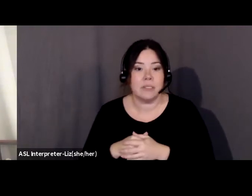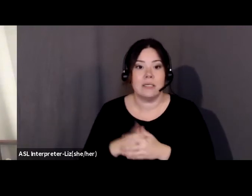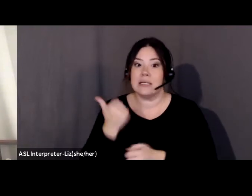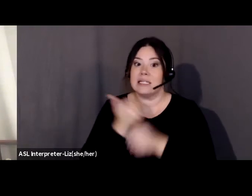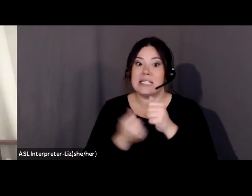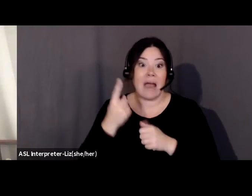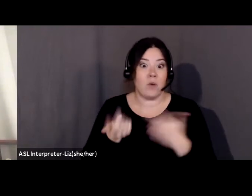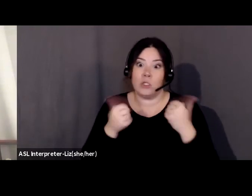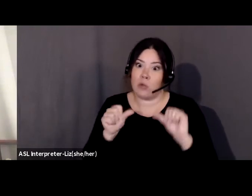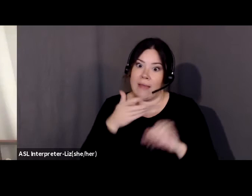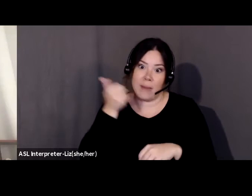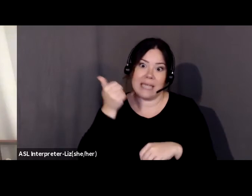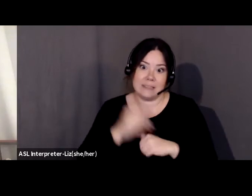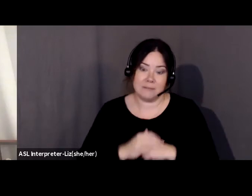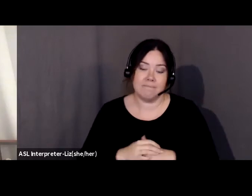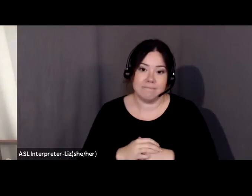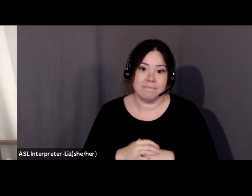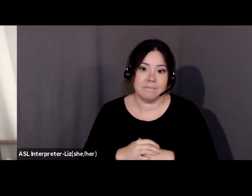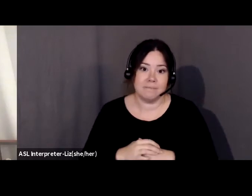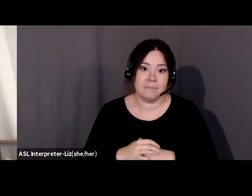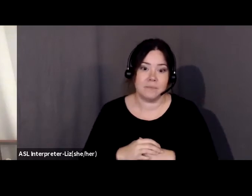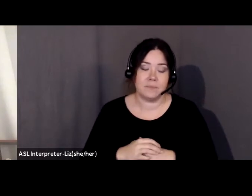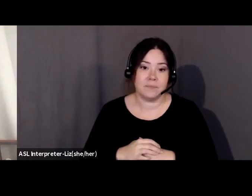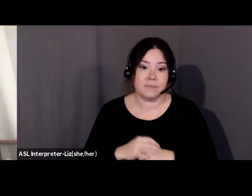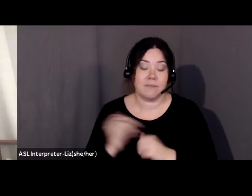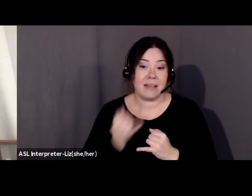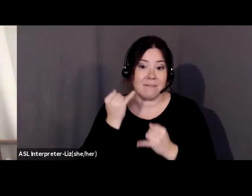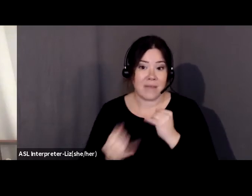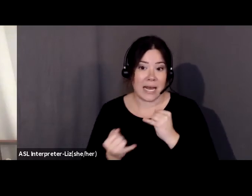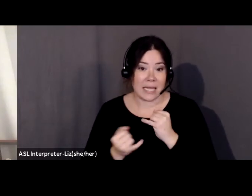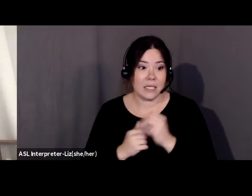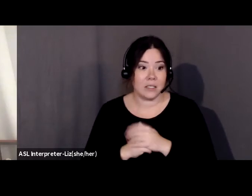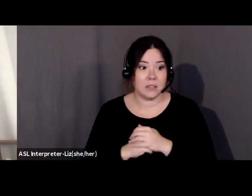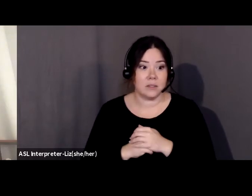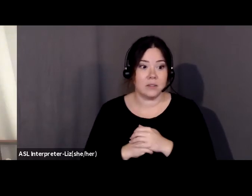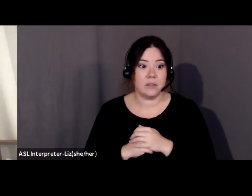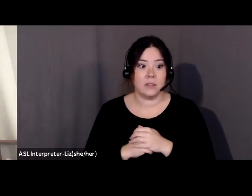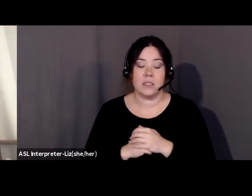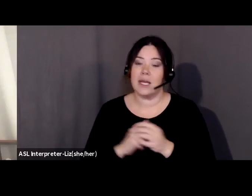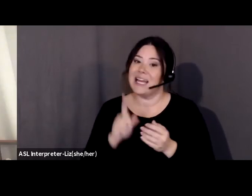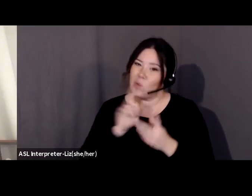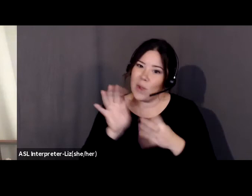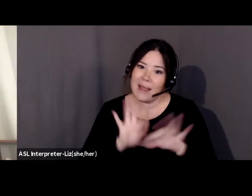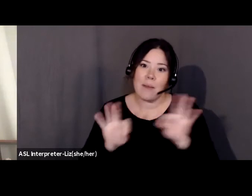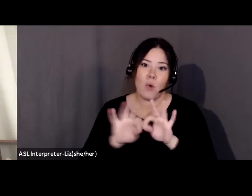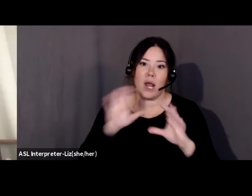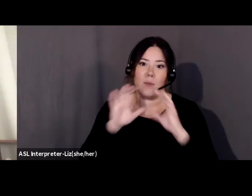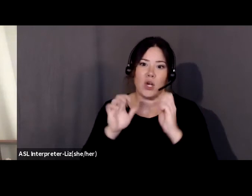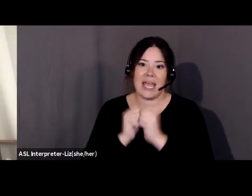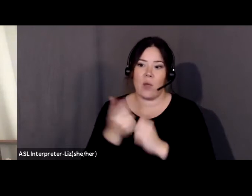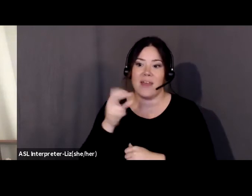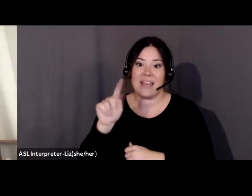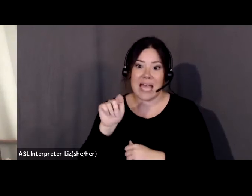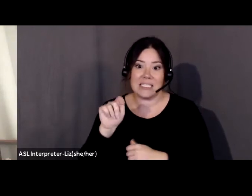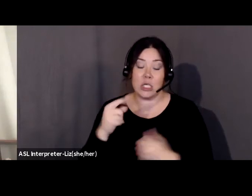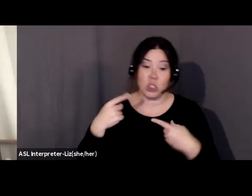is trying their best. And finally, it is really important to communicate with guests during,